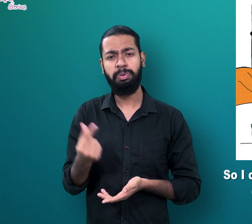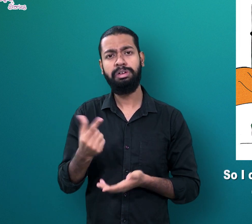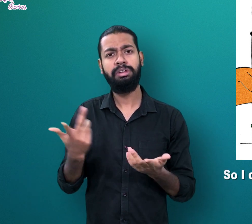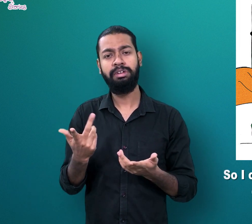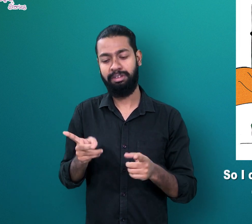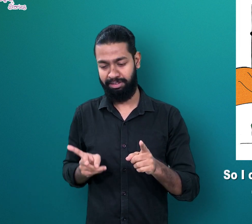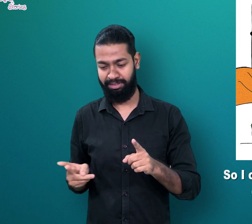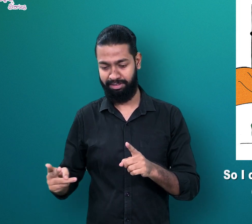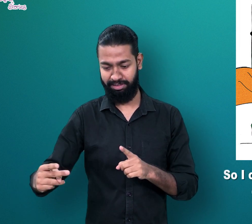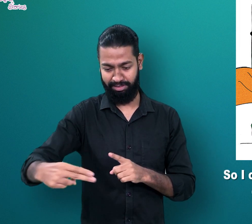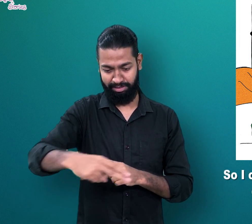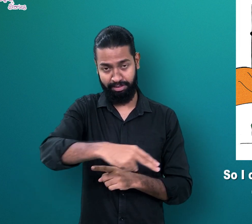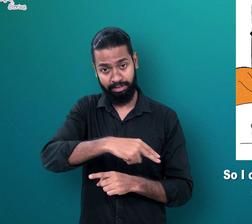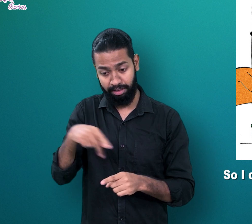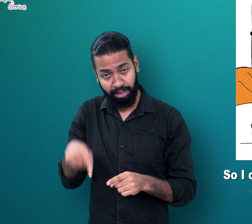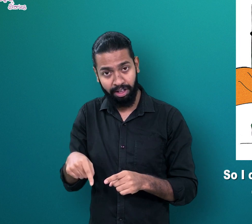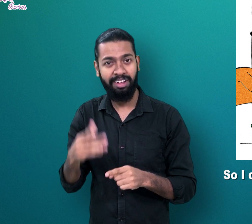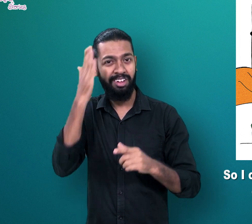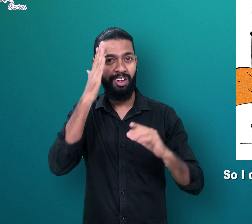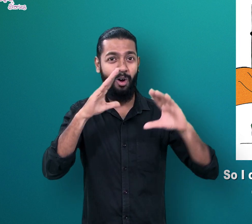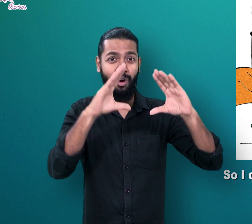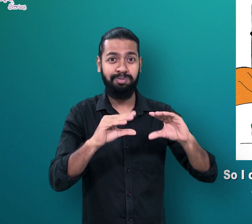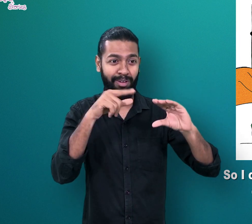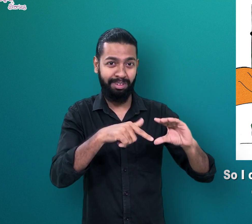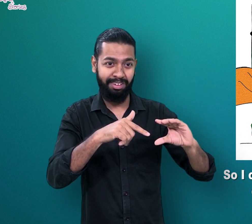So I cut it up and made a pillow cover out of it," replied the monk.